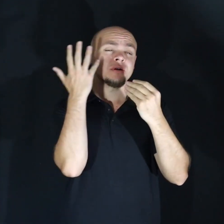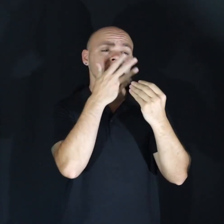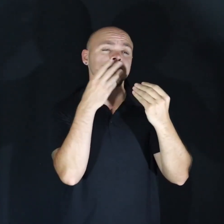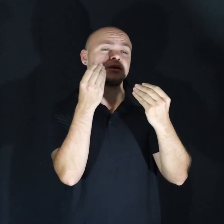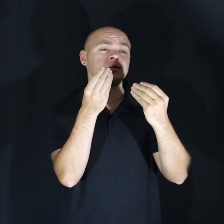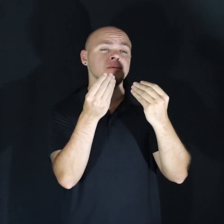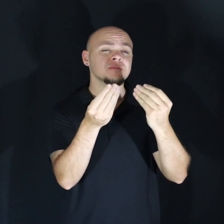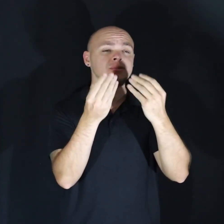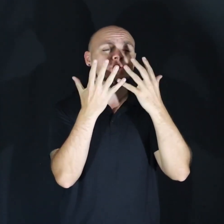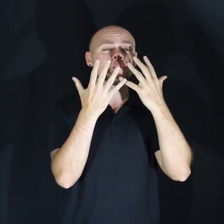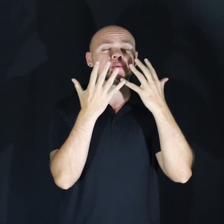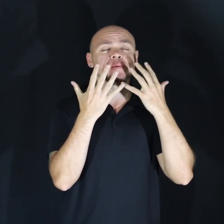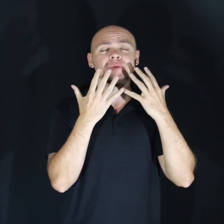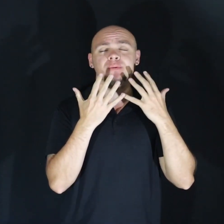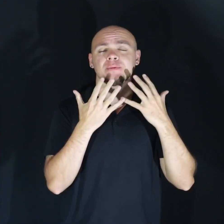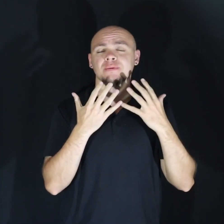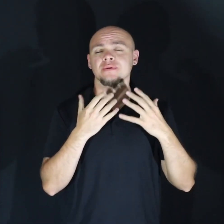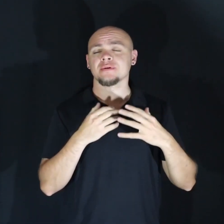beautiful?